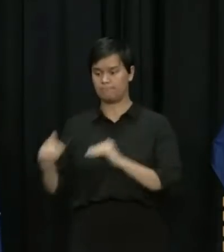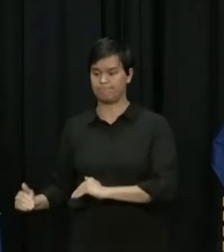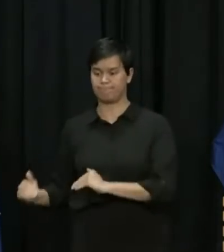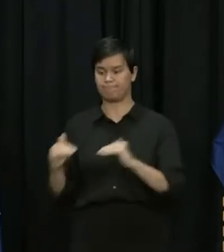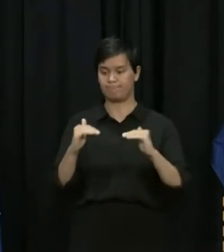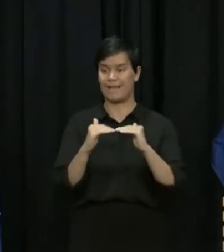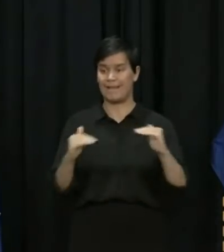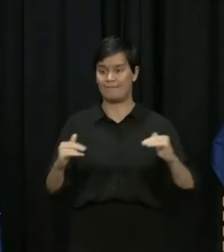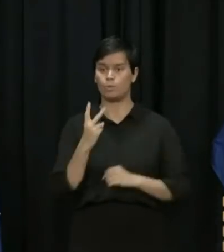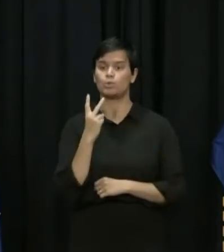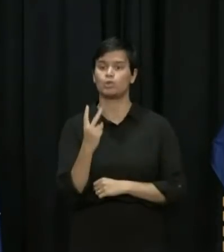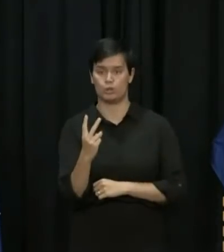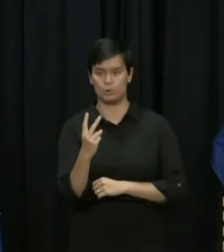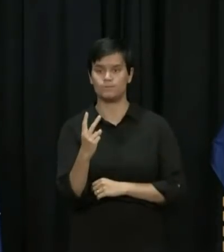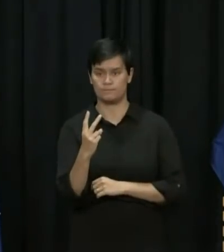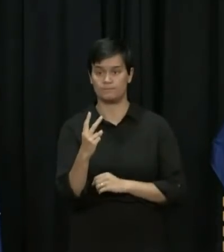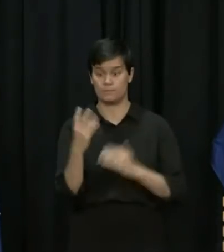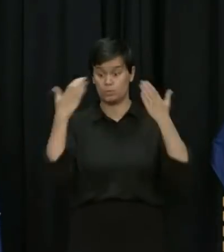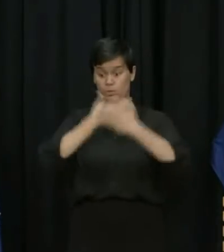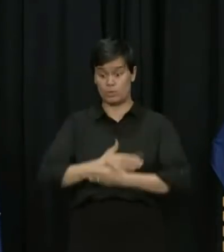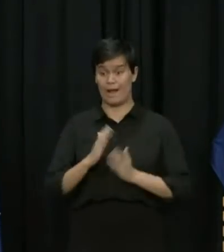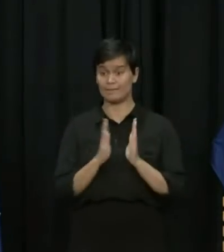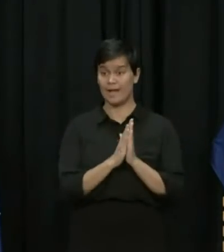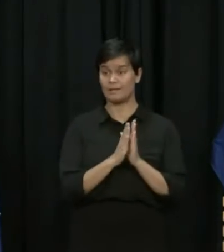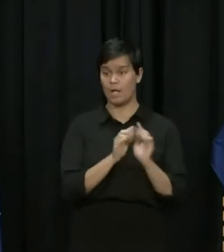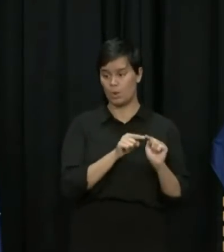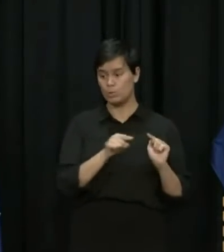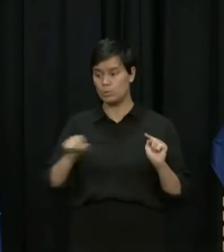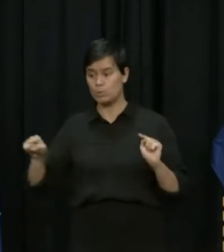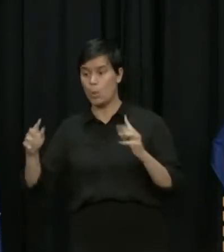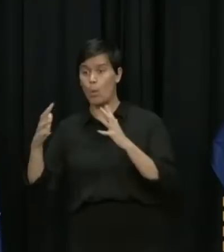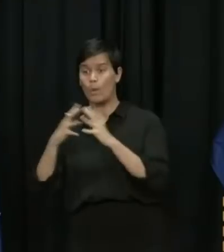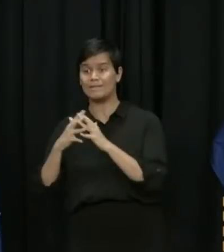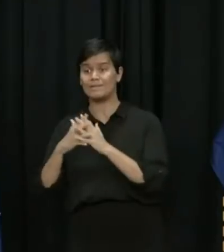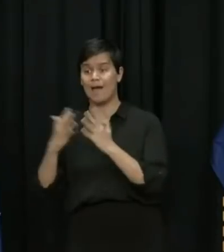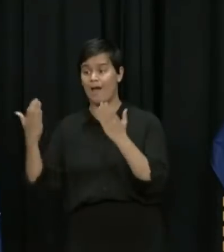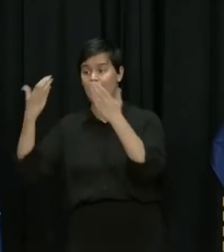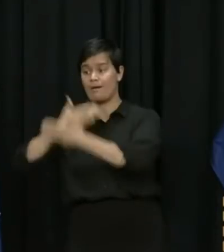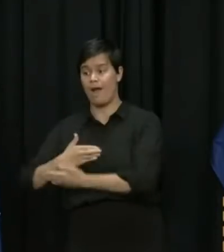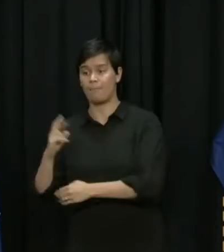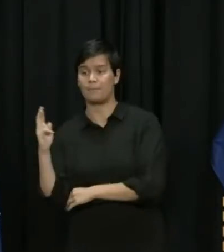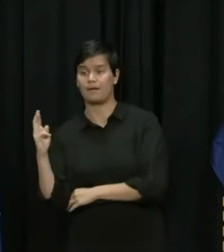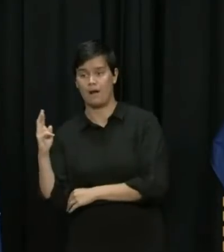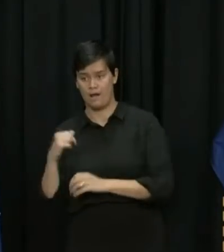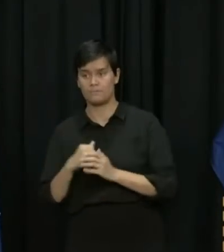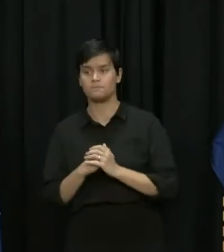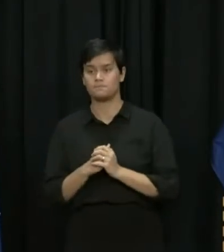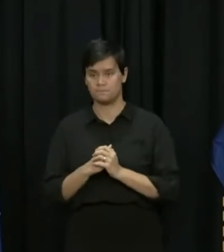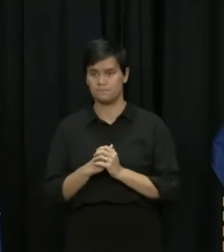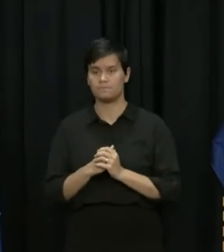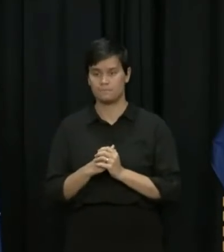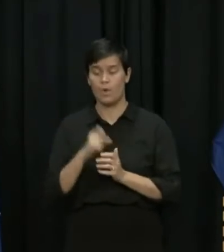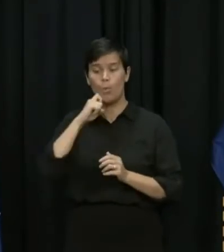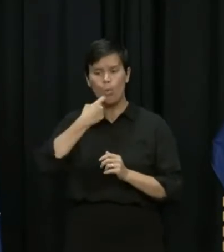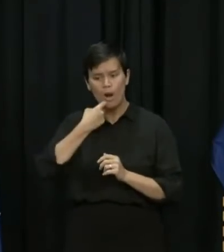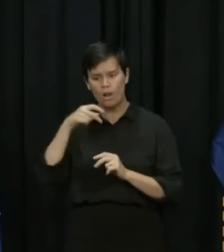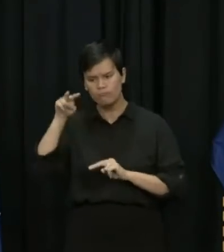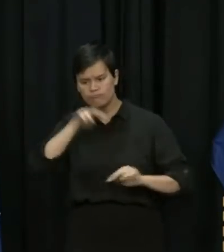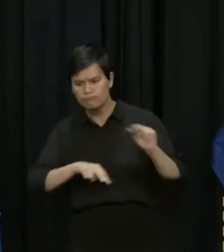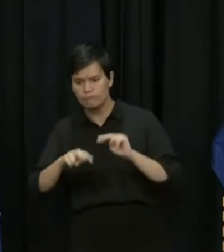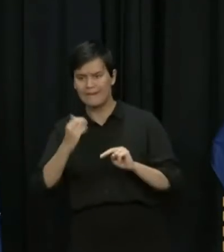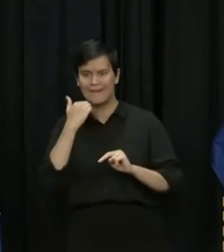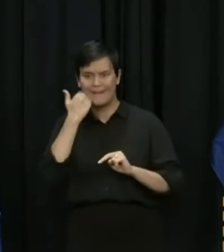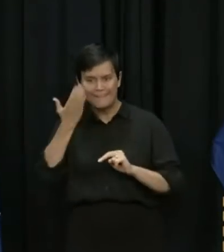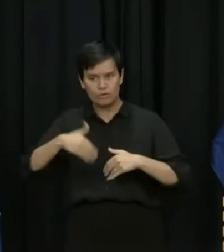for the same period of time. This will be reviewed on a 24-hour basis, and we